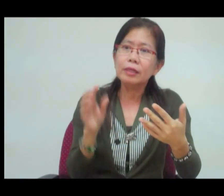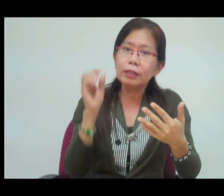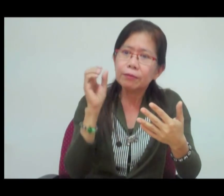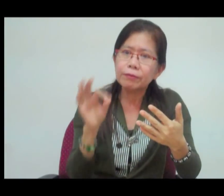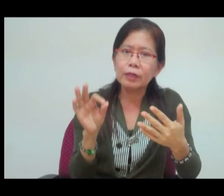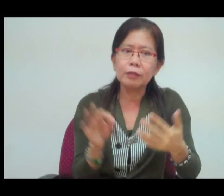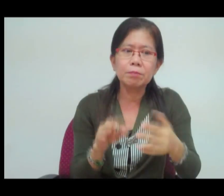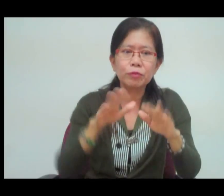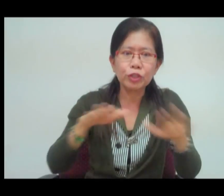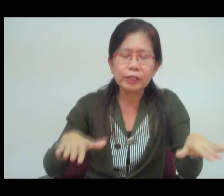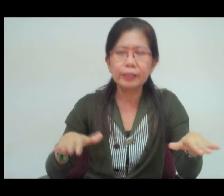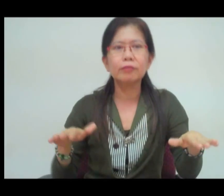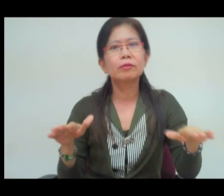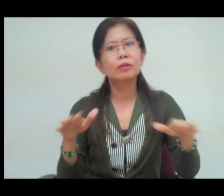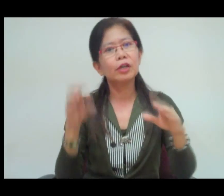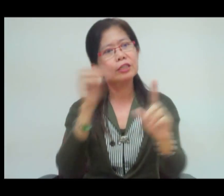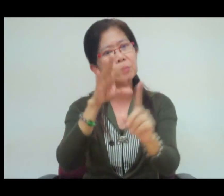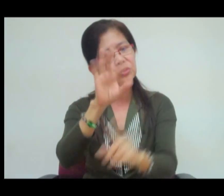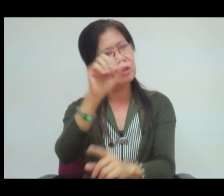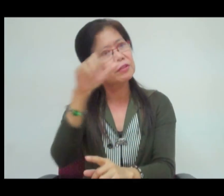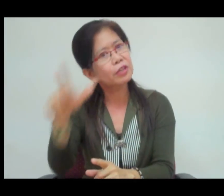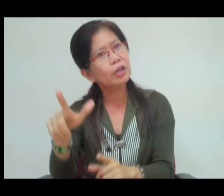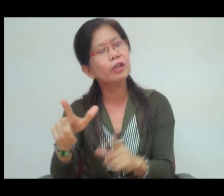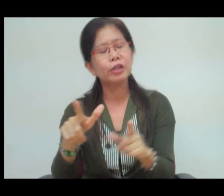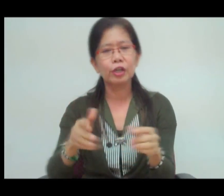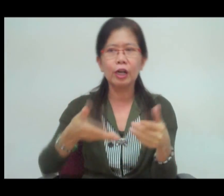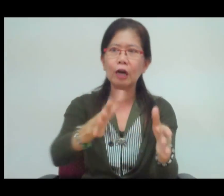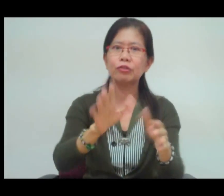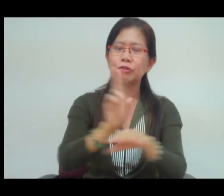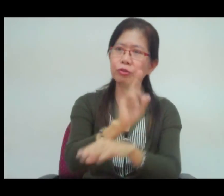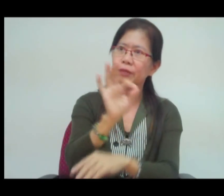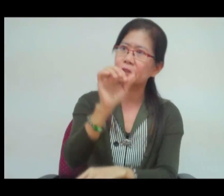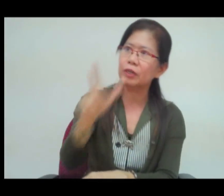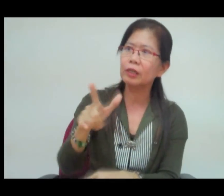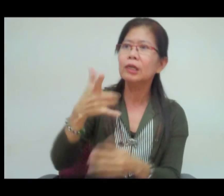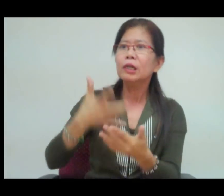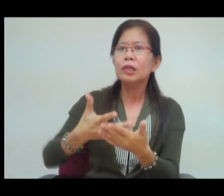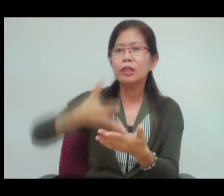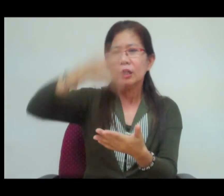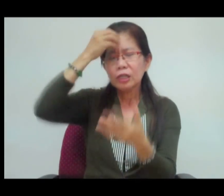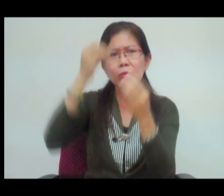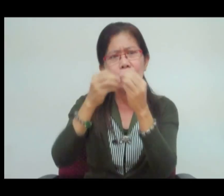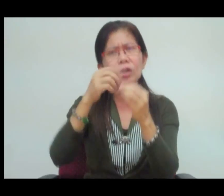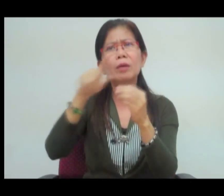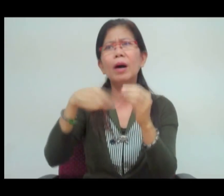if children are exposed to FSL, they are allowed to use FSL, they learn more about